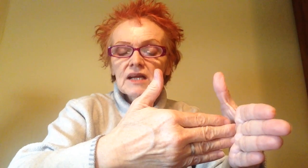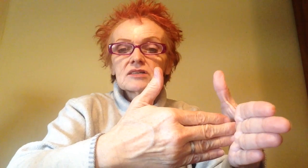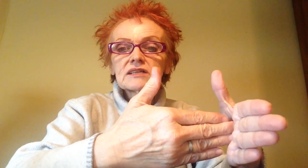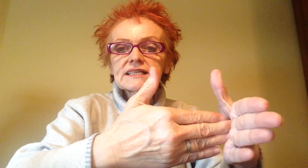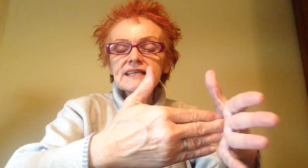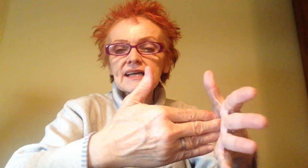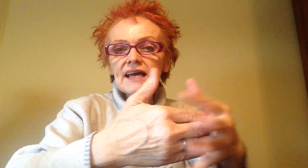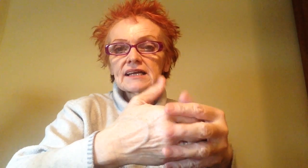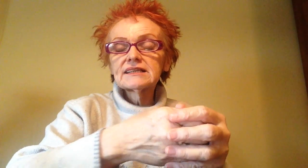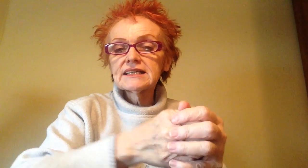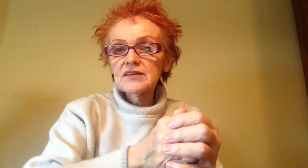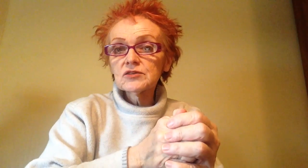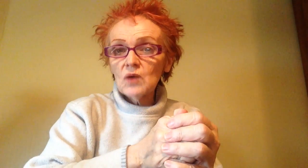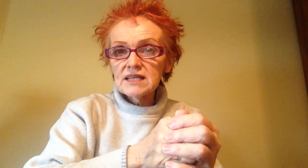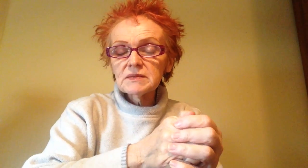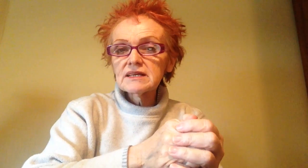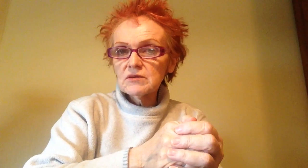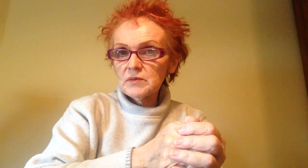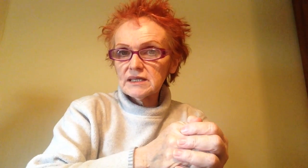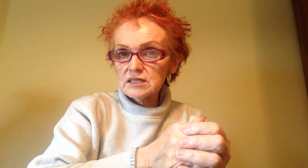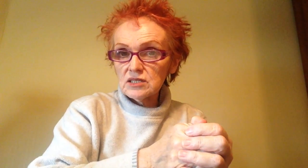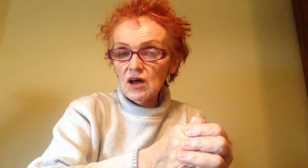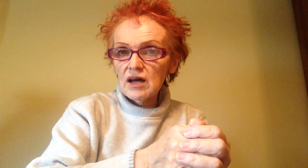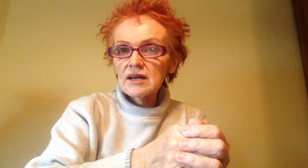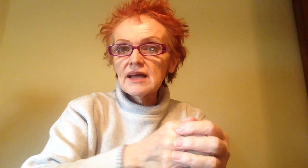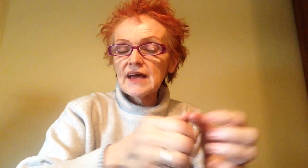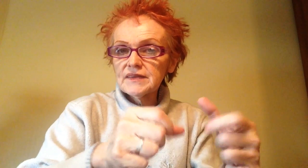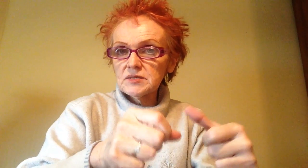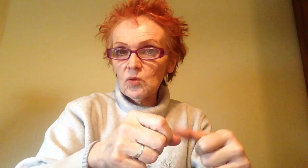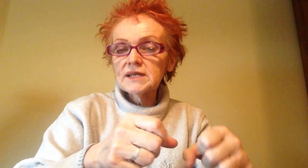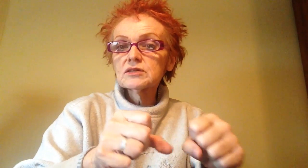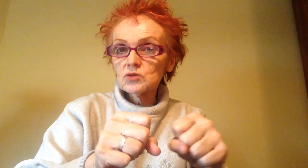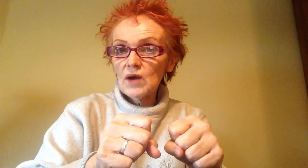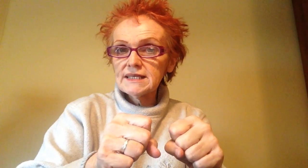So let's sign that together twice, because it will be in the song at this point twice.